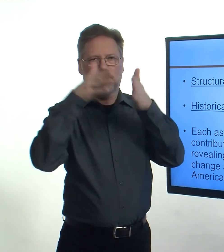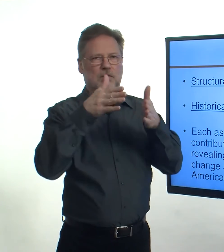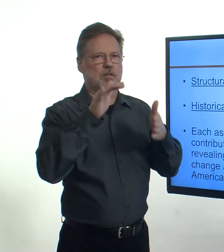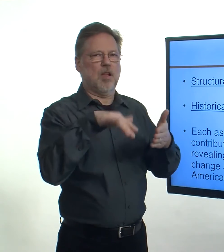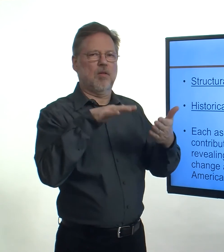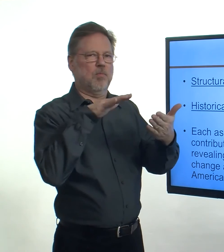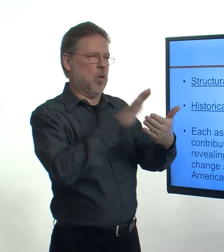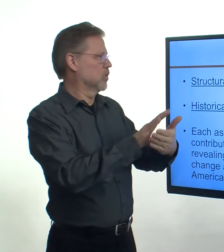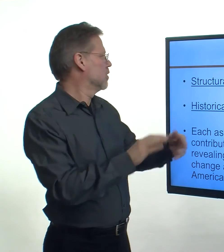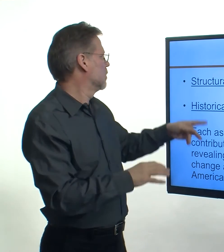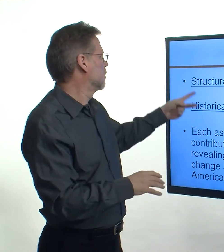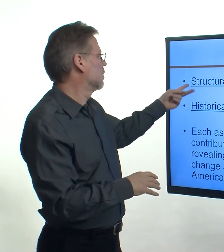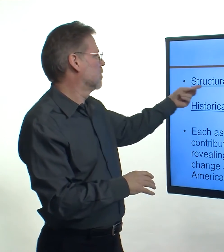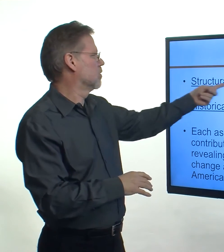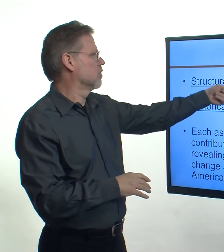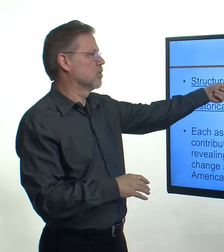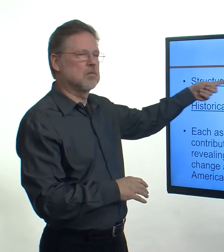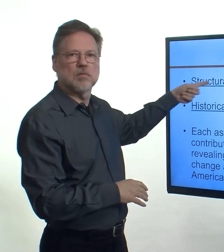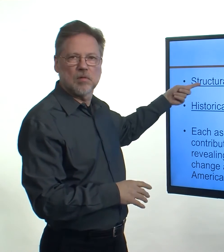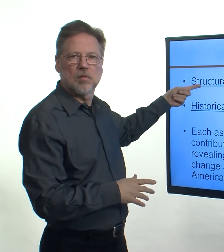on structural and cognitive approaches.